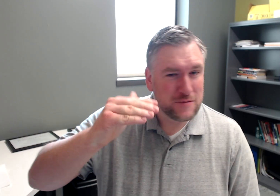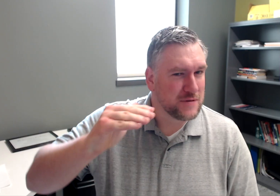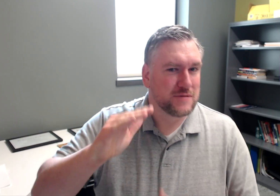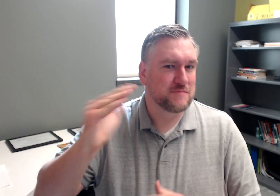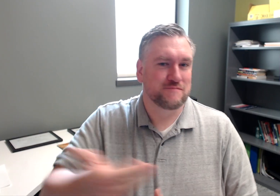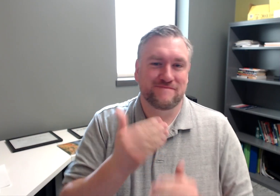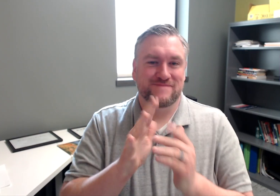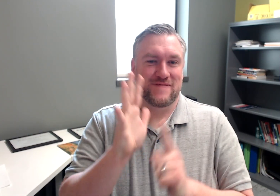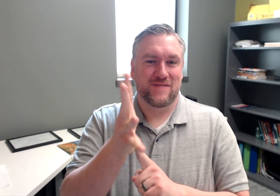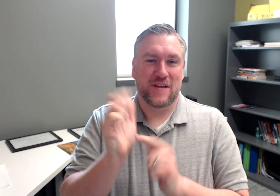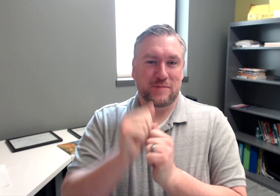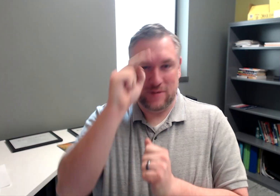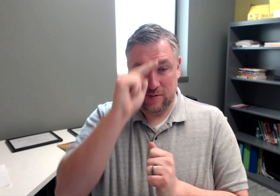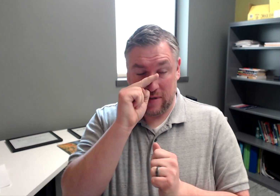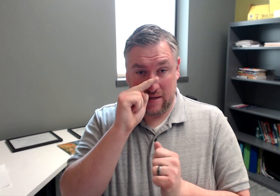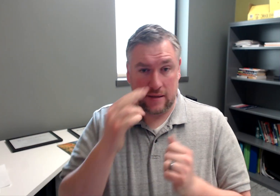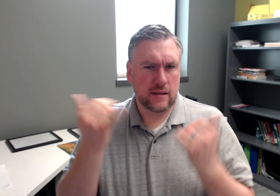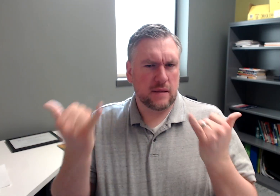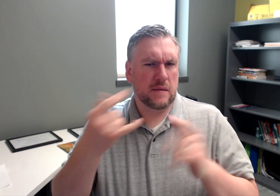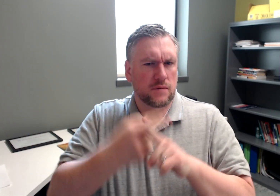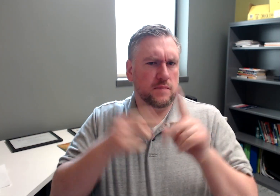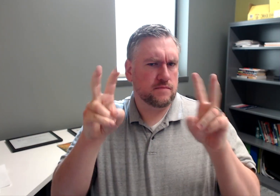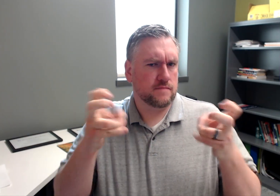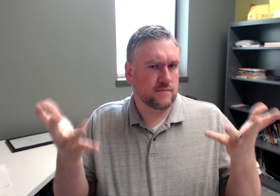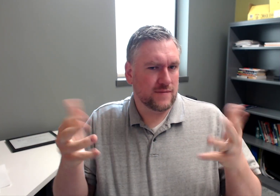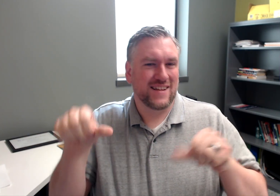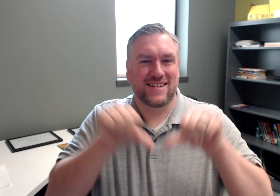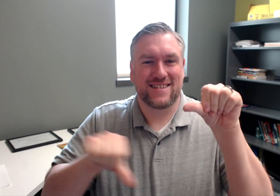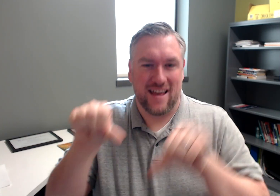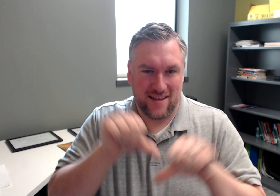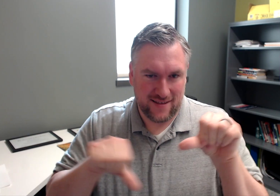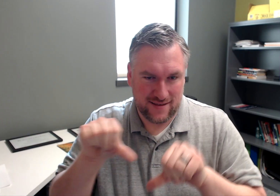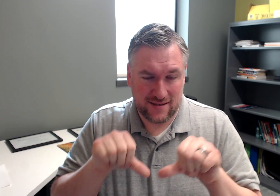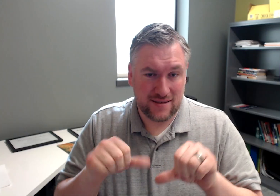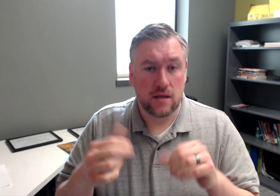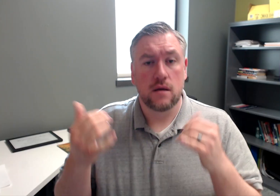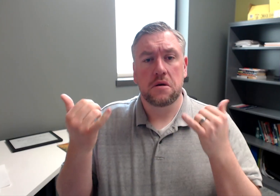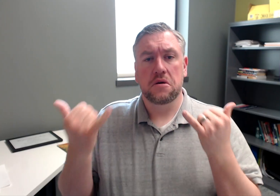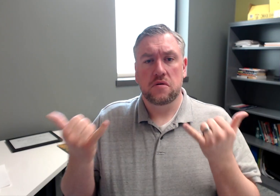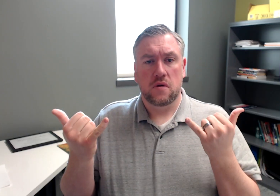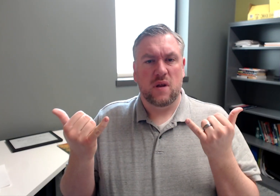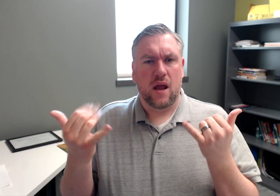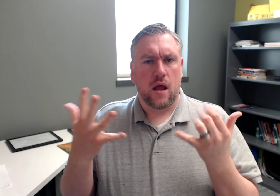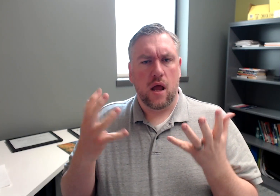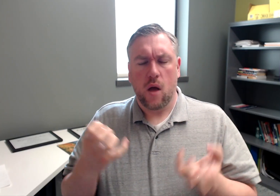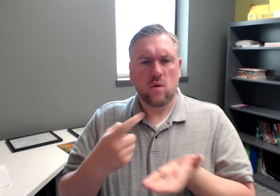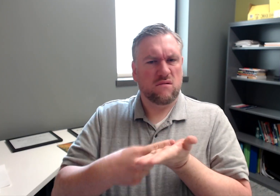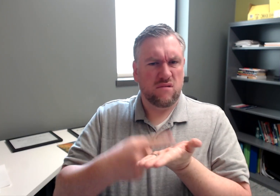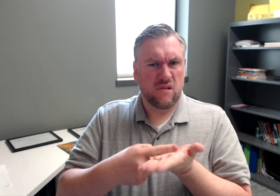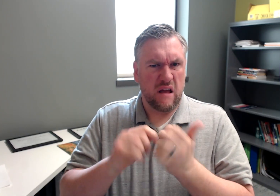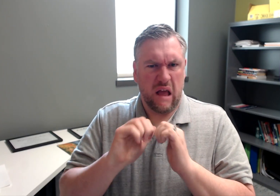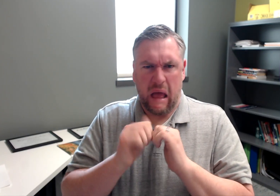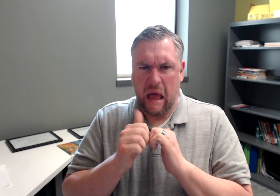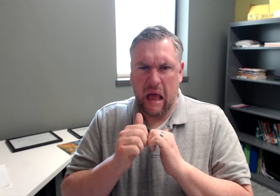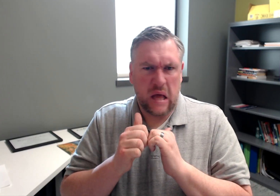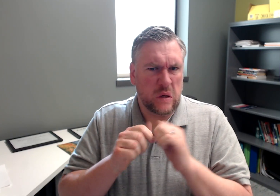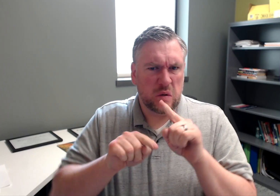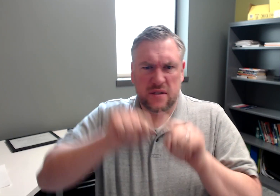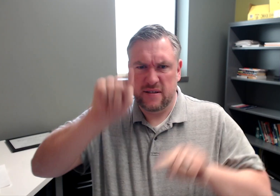Hello, and welcome to 5 Minutes with Nate. This month's topic is science. Today, I want to talk about how